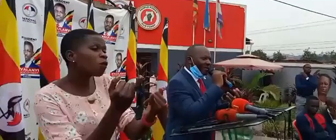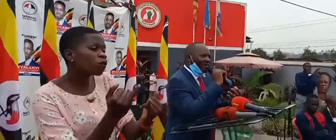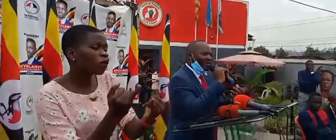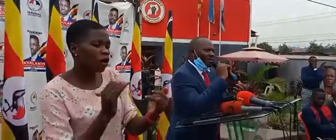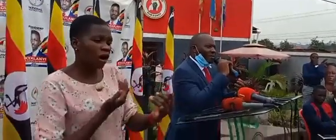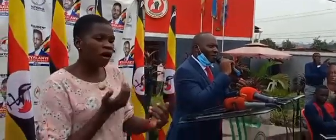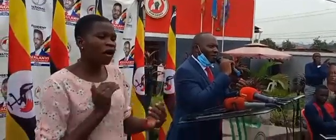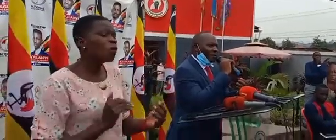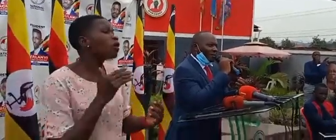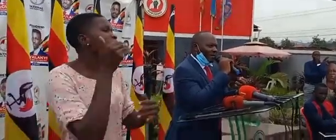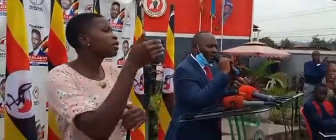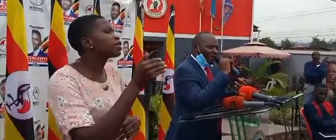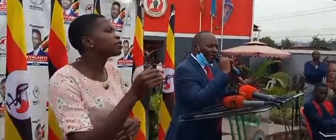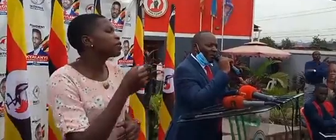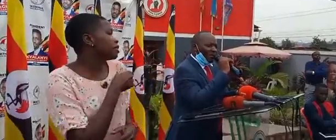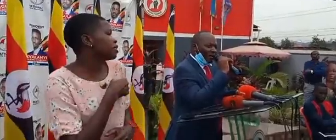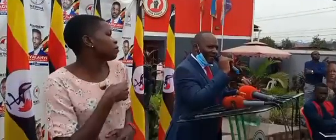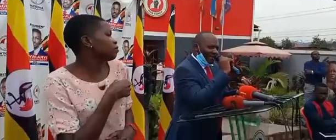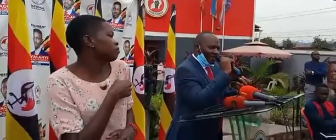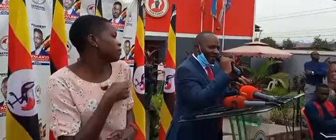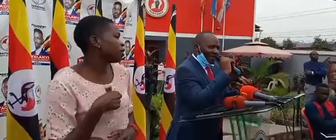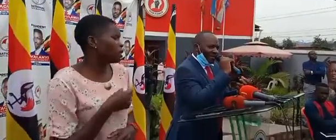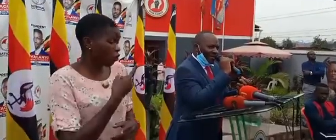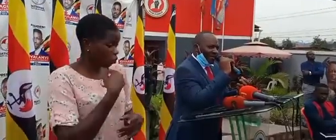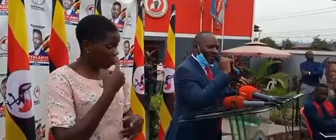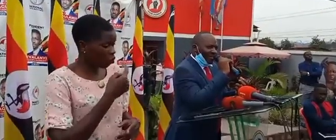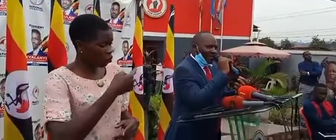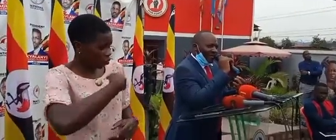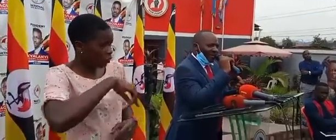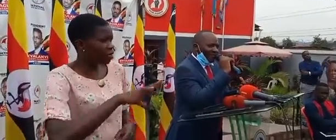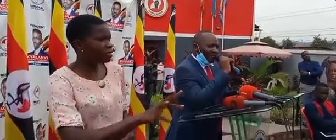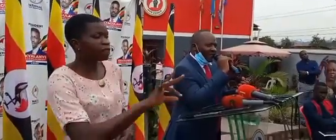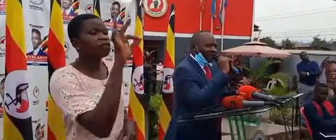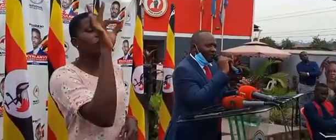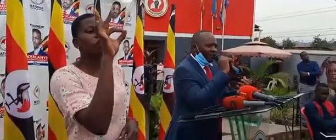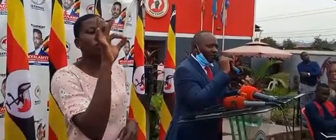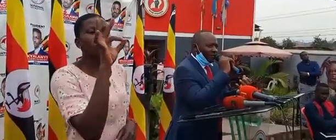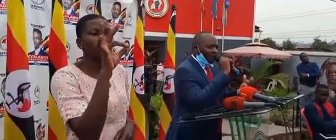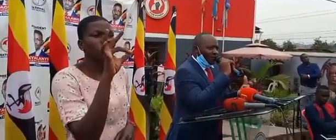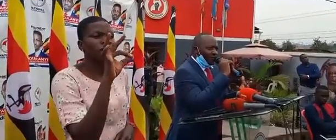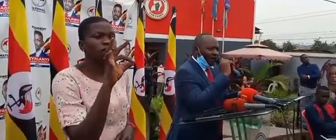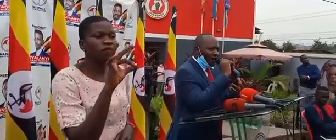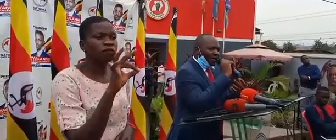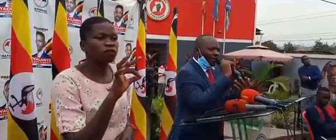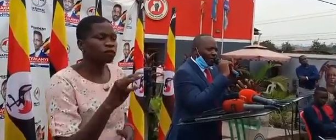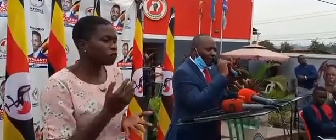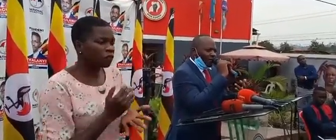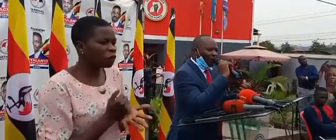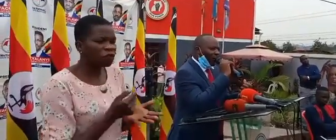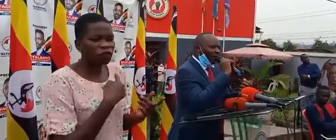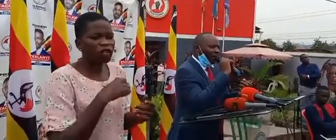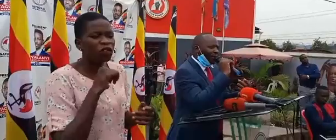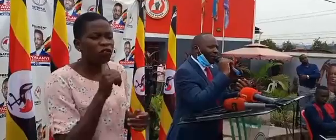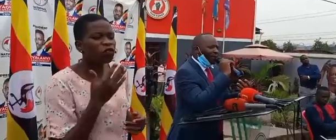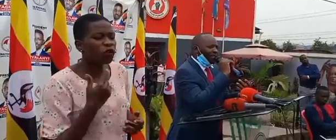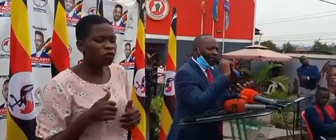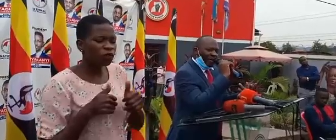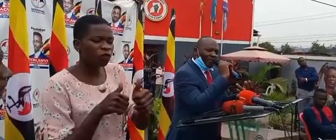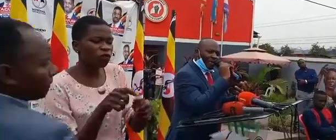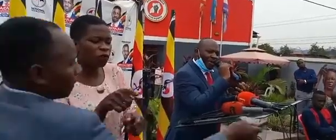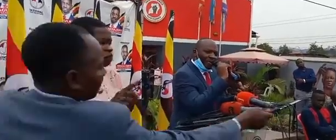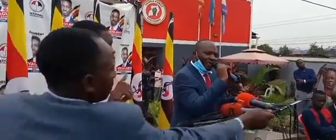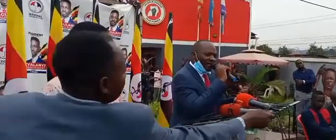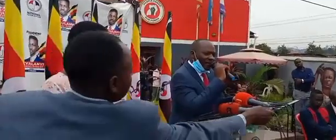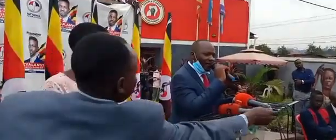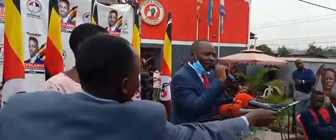ejja nga bamemba ba parliament ekibiina kyaffe tujja kukkaanya kukyokkola kubanga sipiika